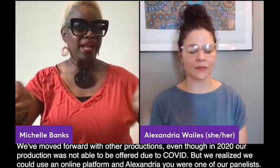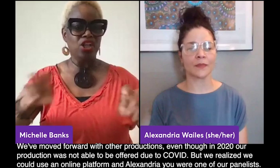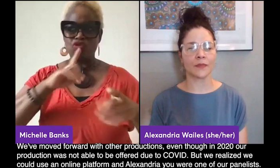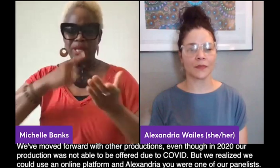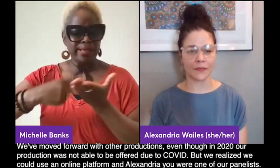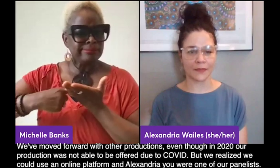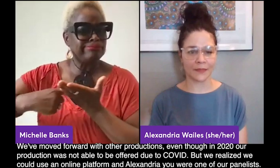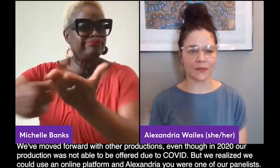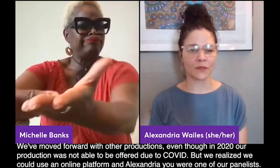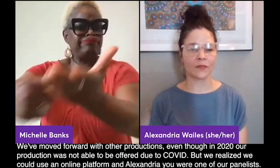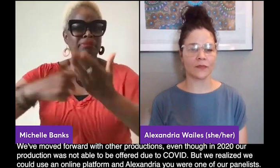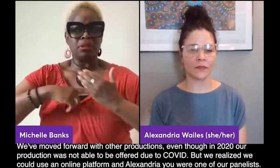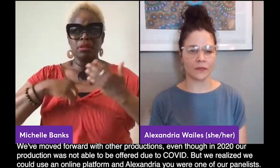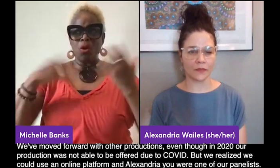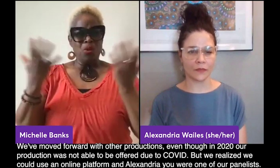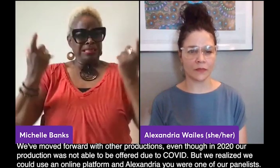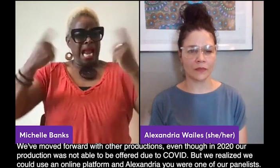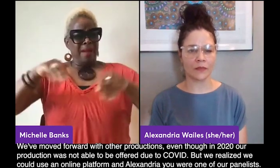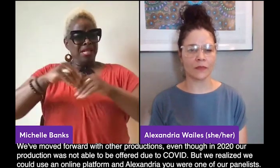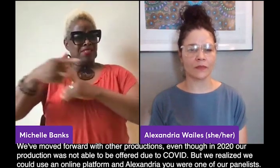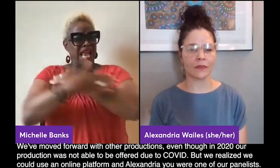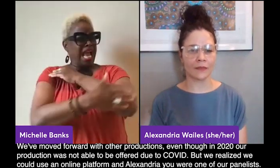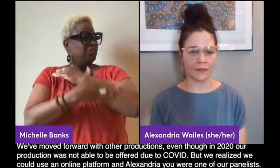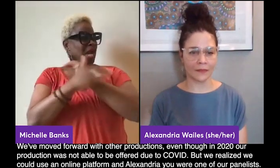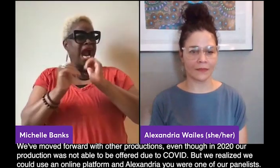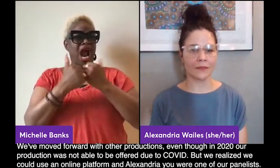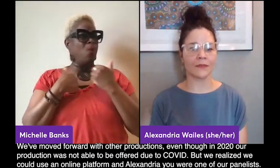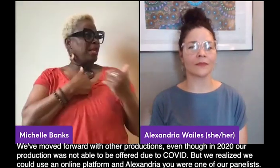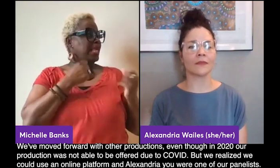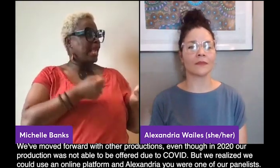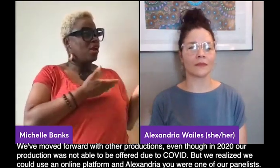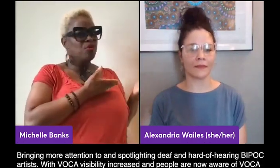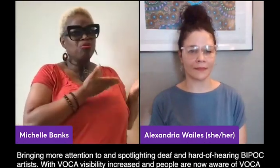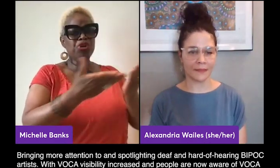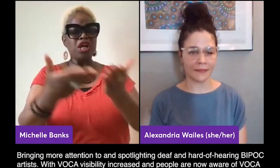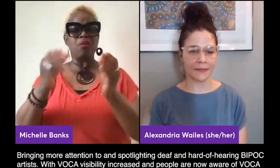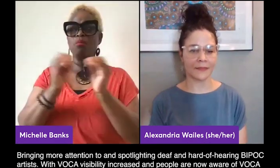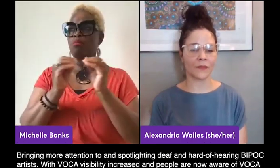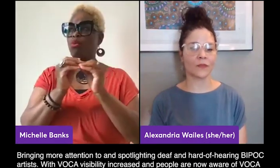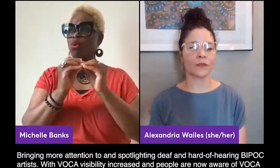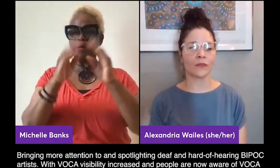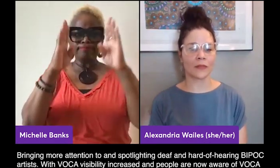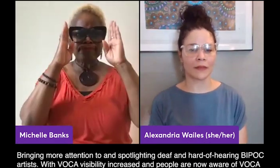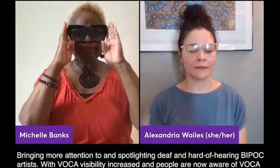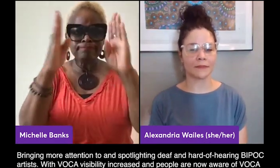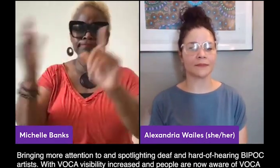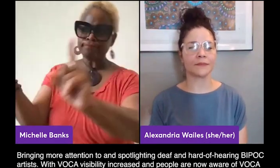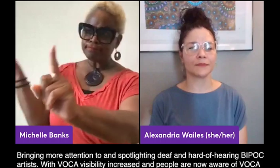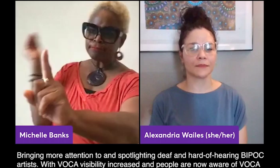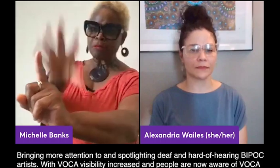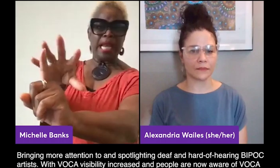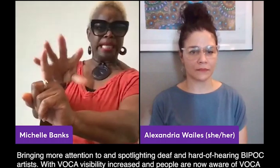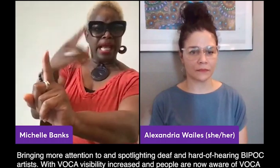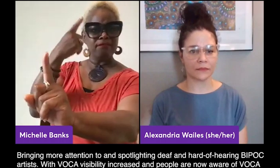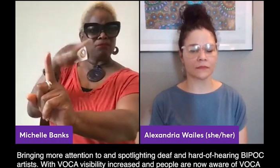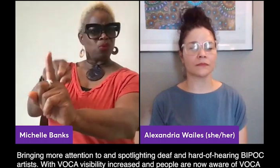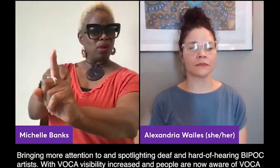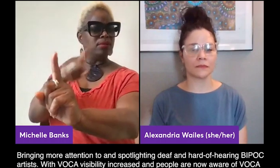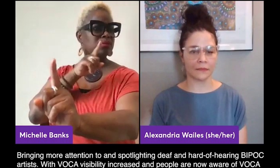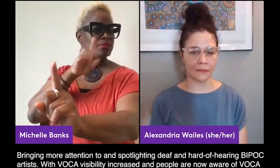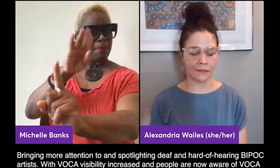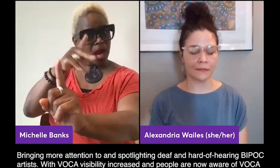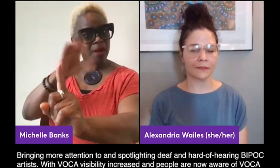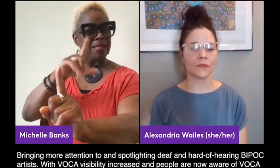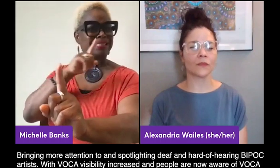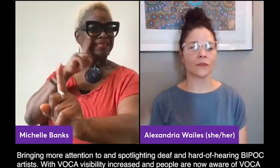We hosted several panels with discussions of what was occurring in the country, bringing more attention to and spotlighting deaf and hard of